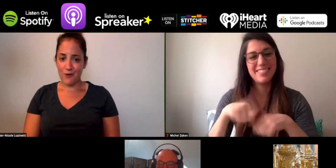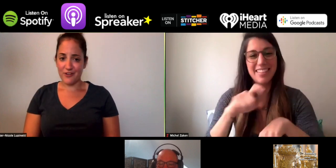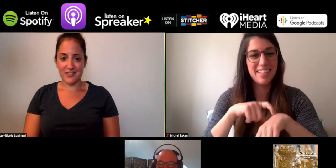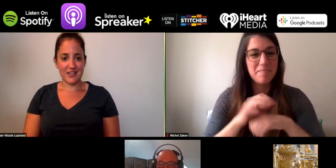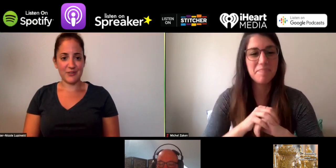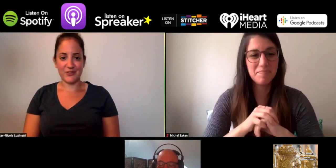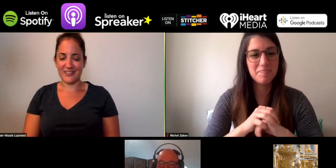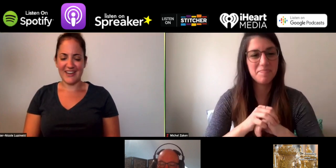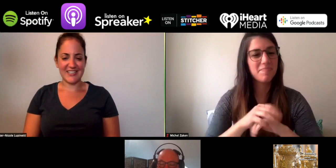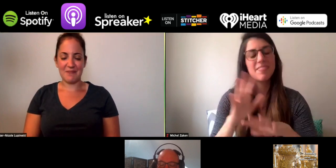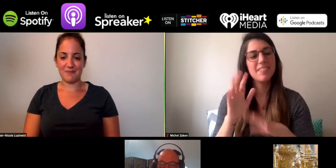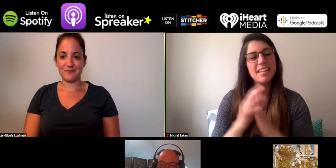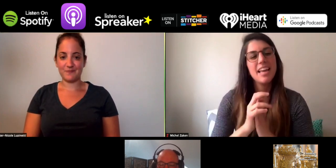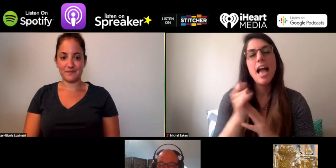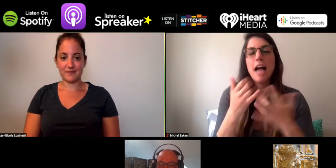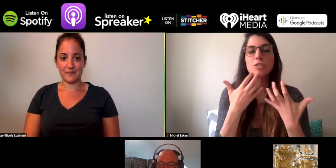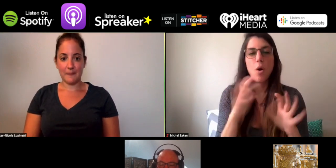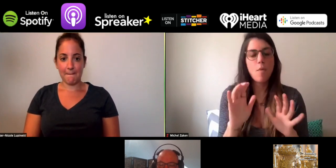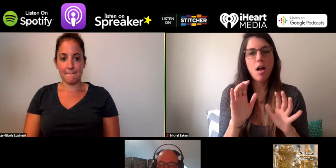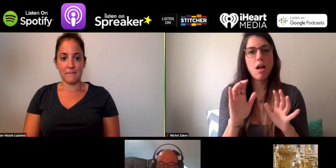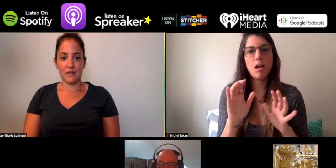Of course, absolutely, anytime.